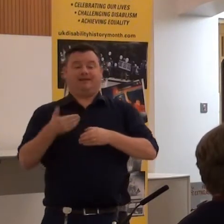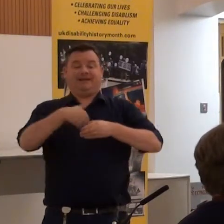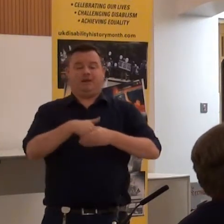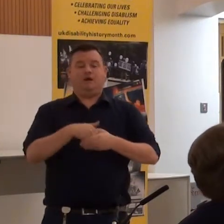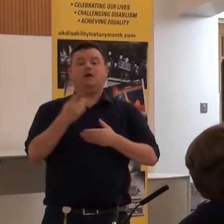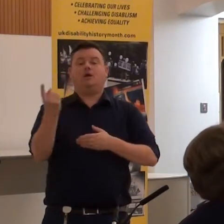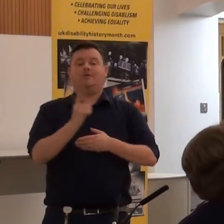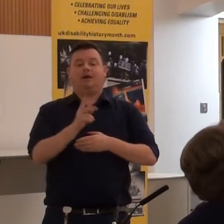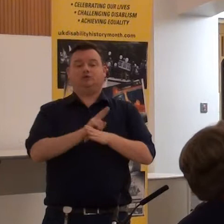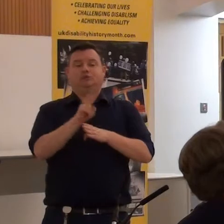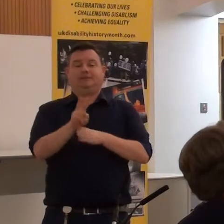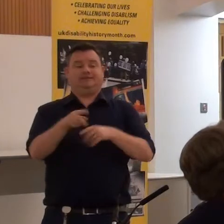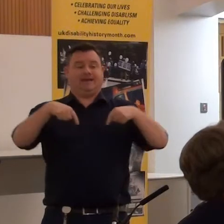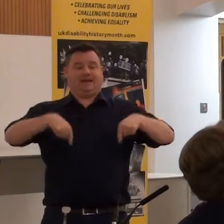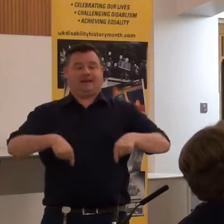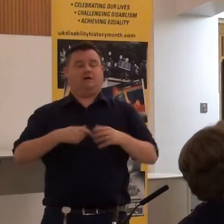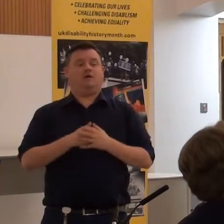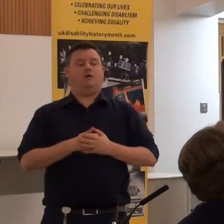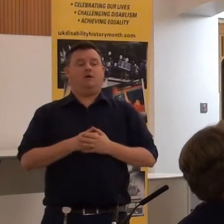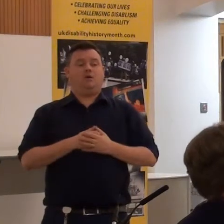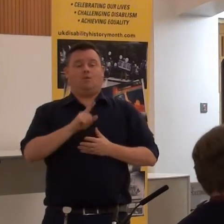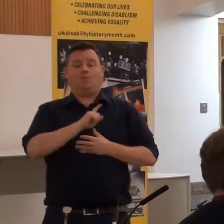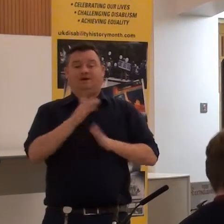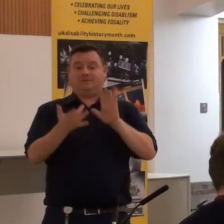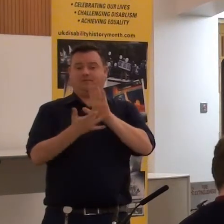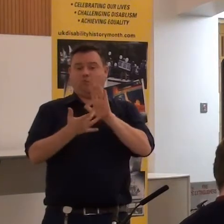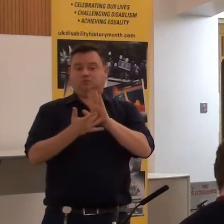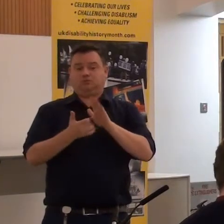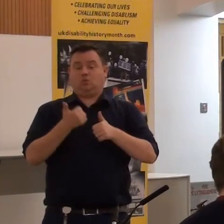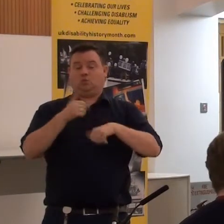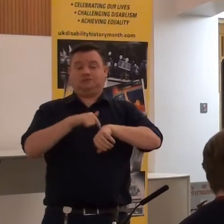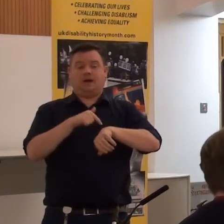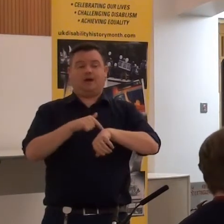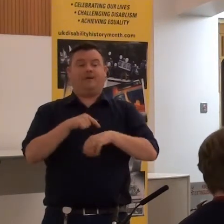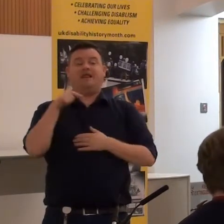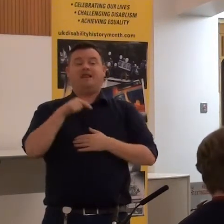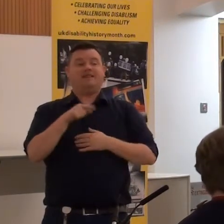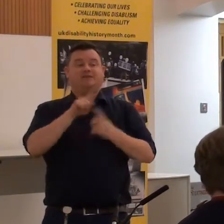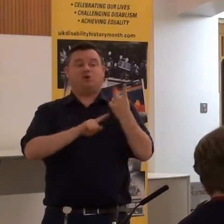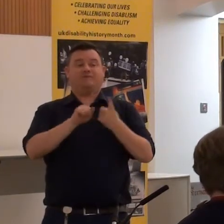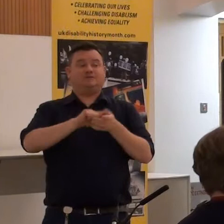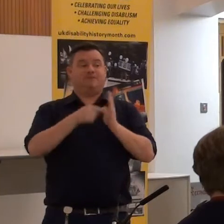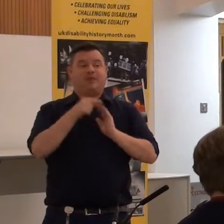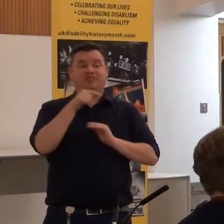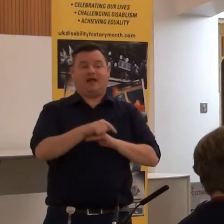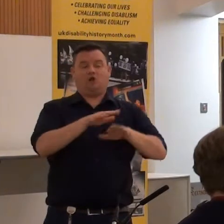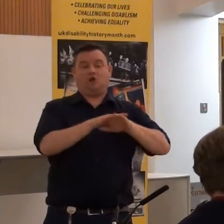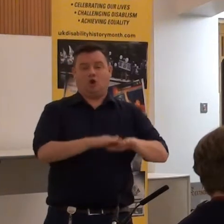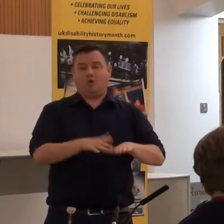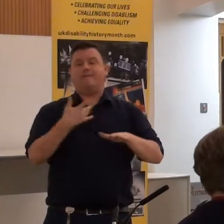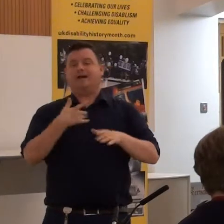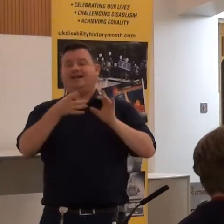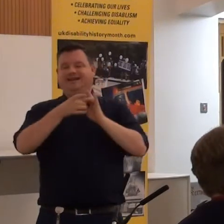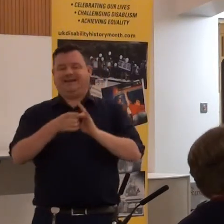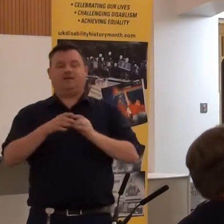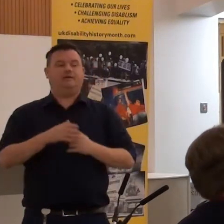time here, because I think it's very important, very timely. This conference is not about that, though obviously there's an interaction. I